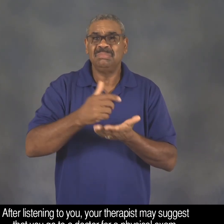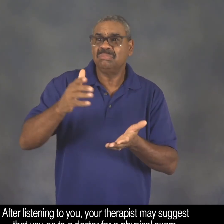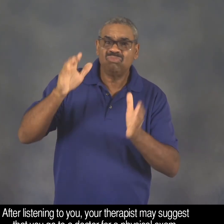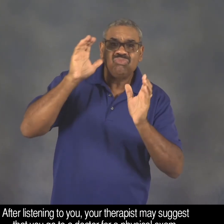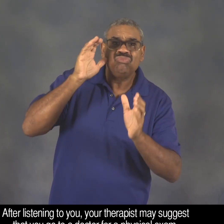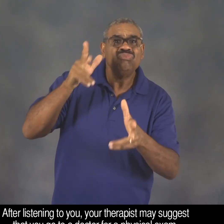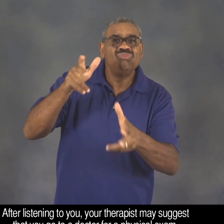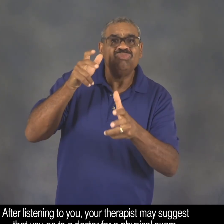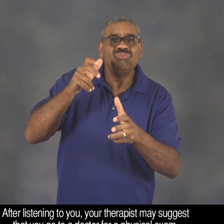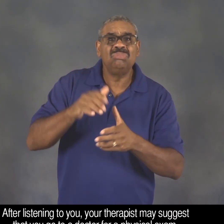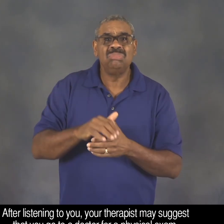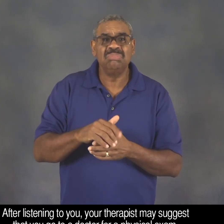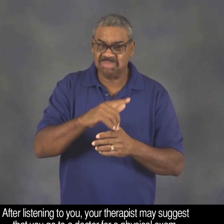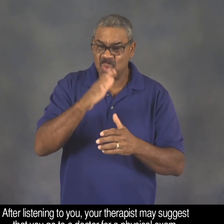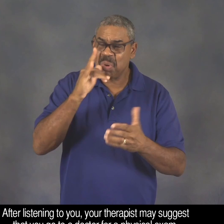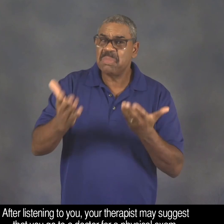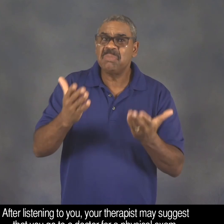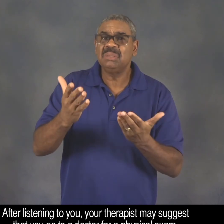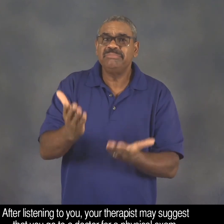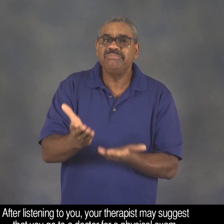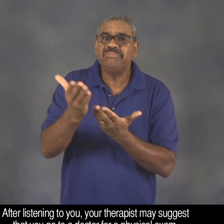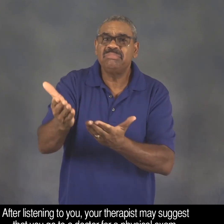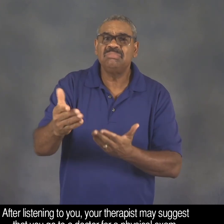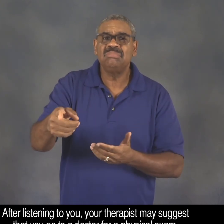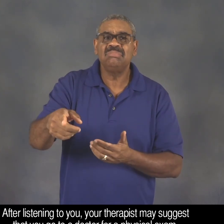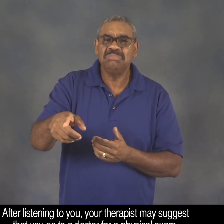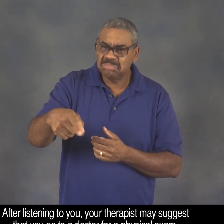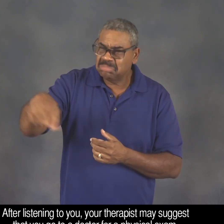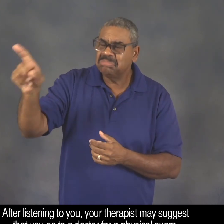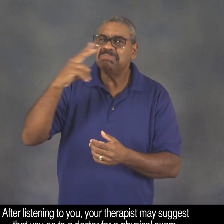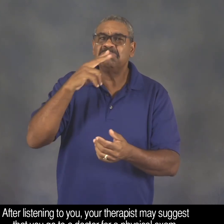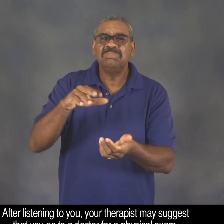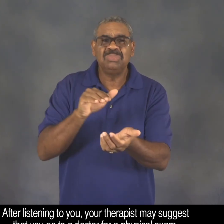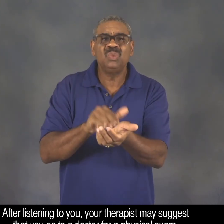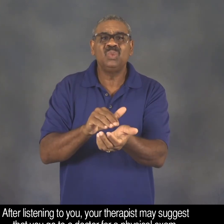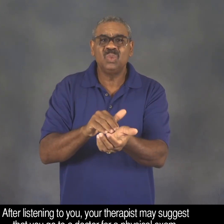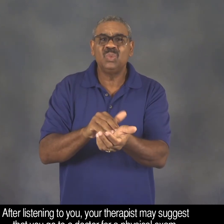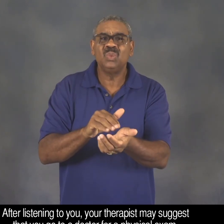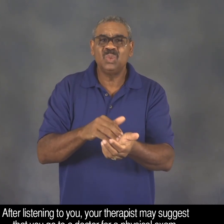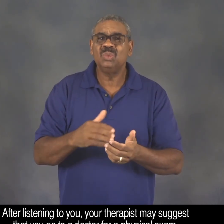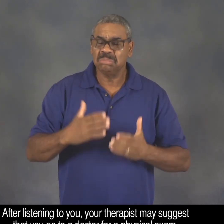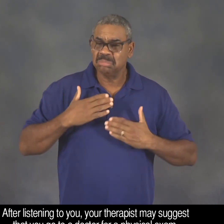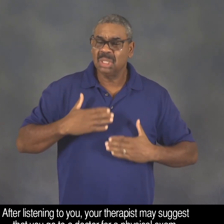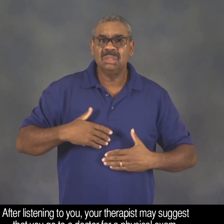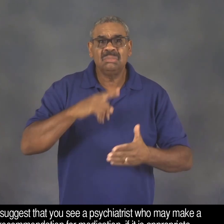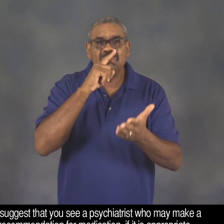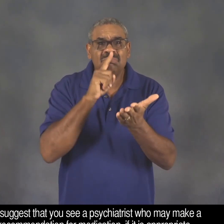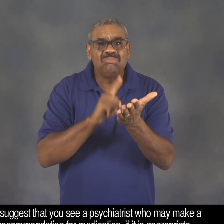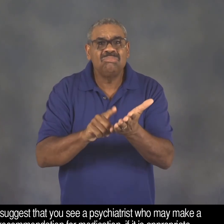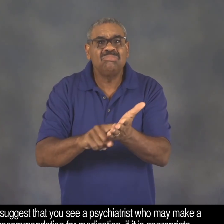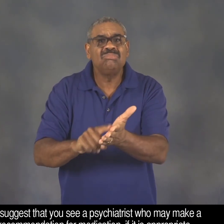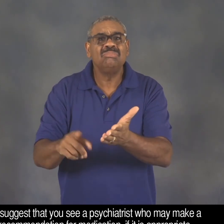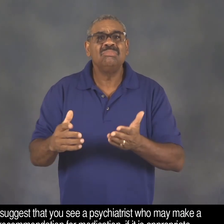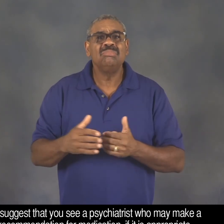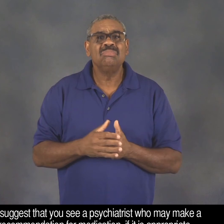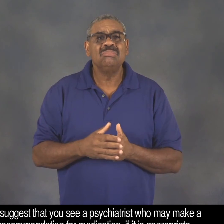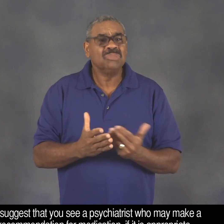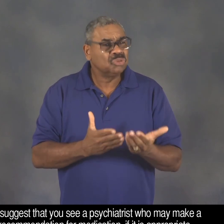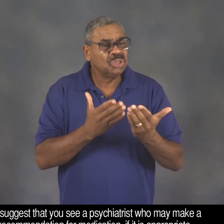After listening to you, your therapist may suggest that you go to a doctor for a physical exam,